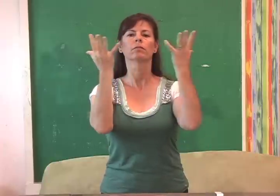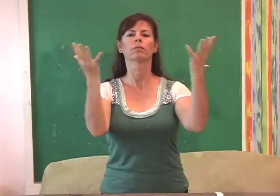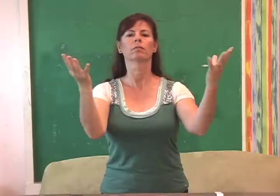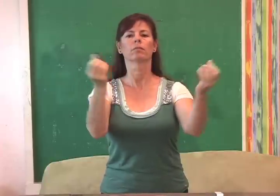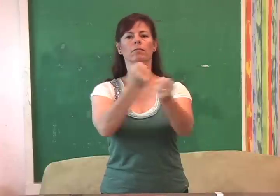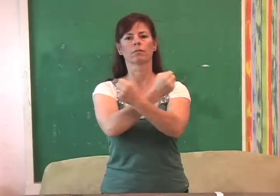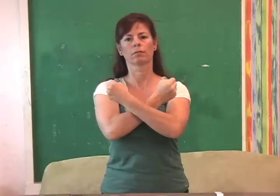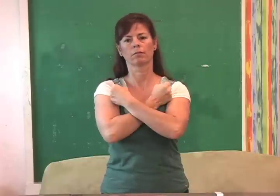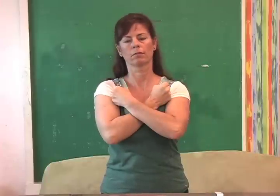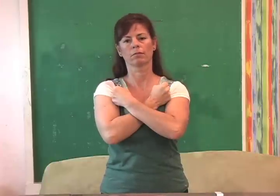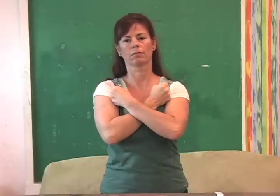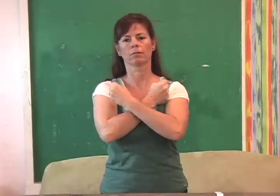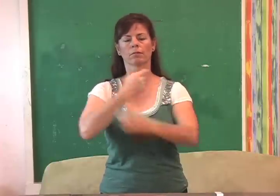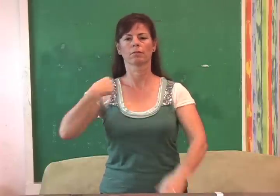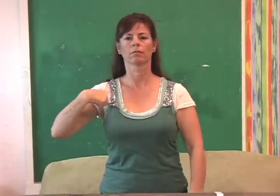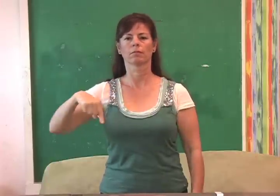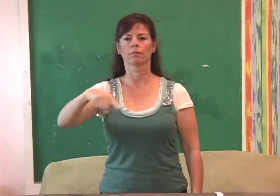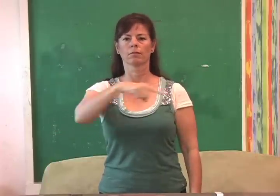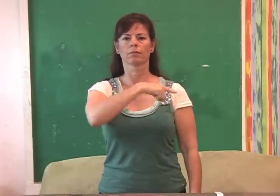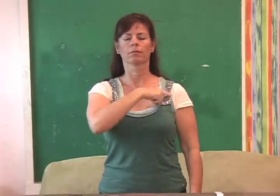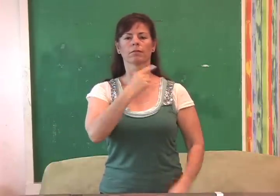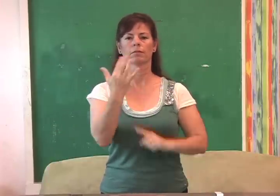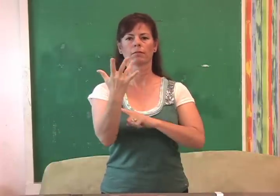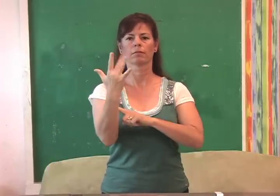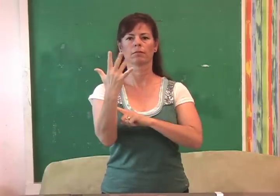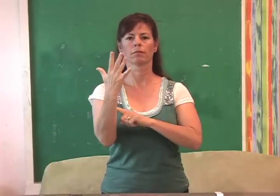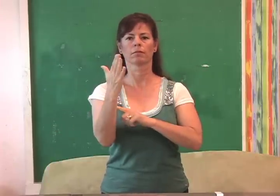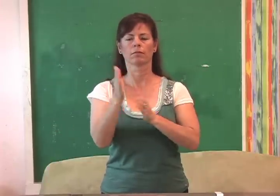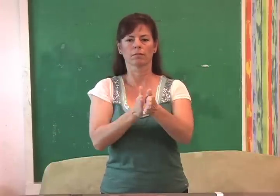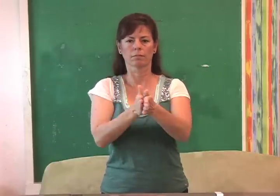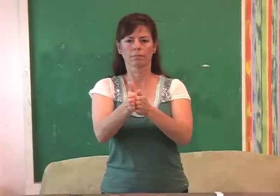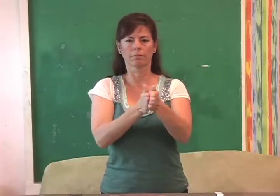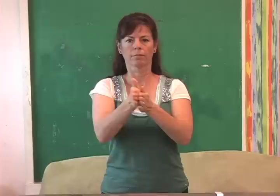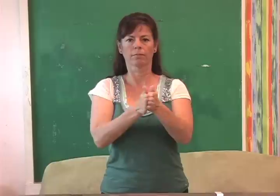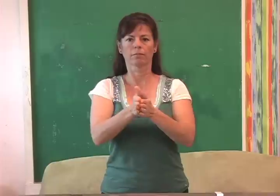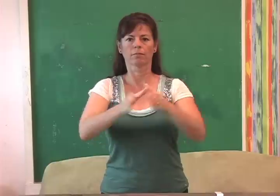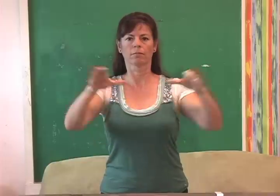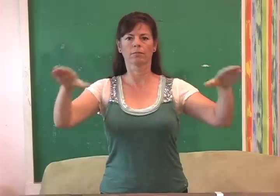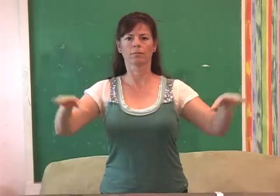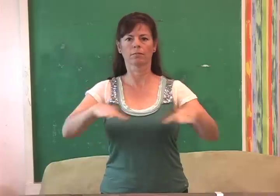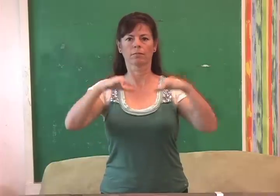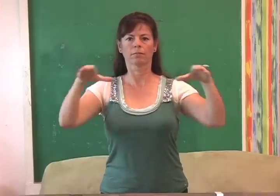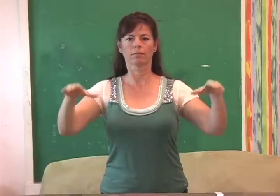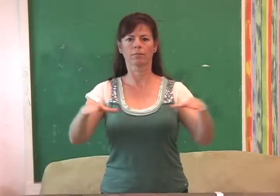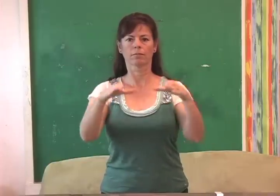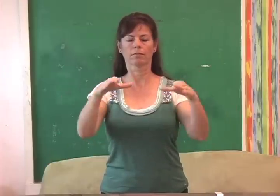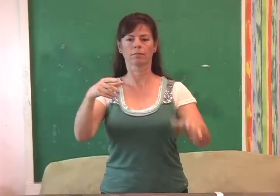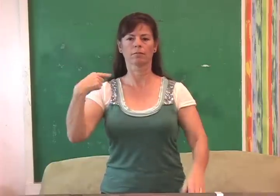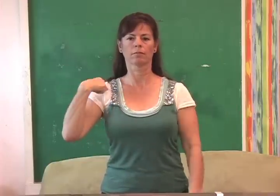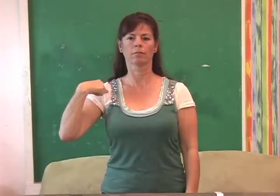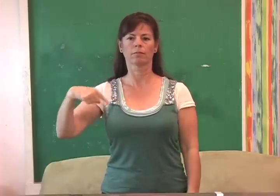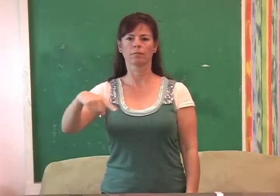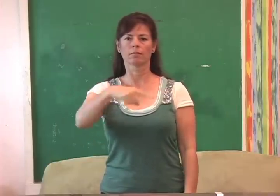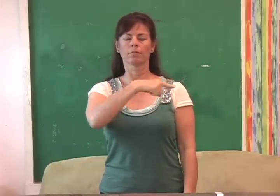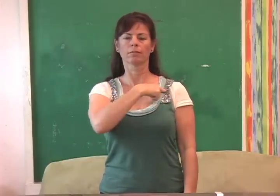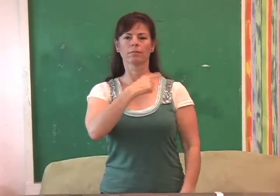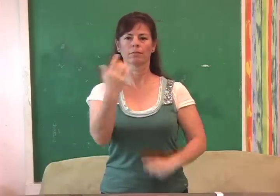love. We light this chalice for the energy of action. We light this